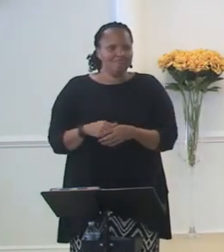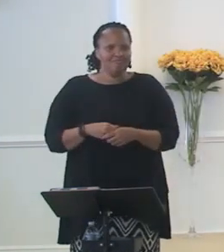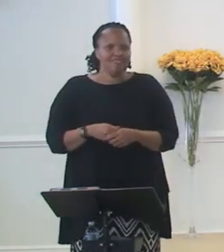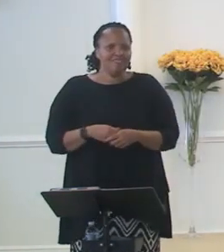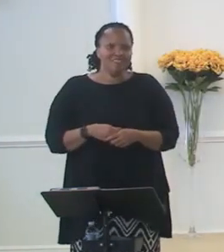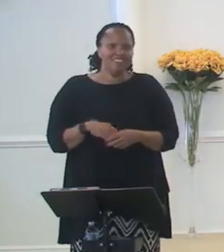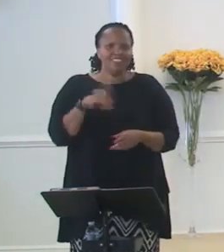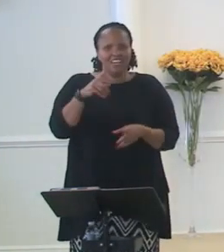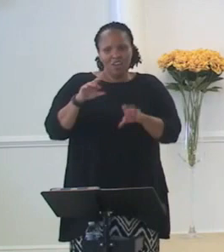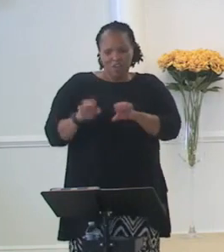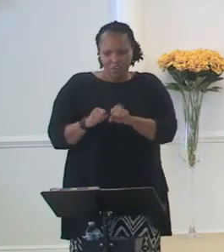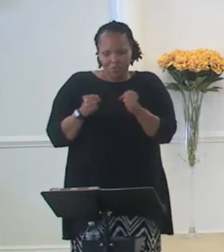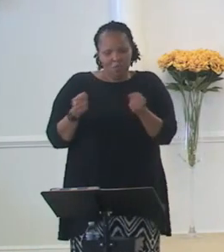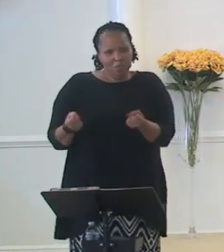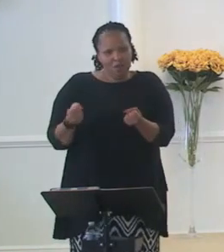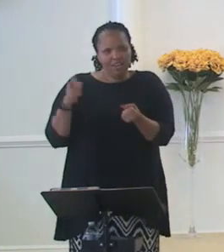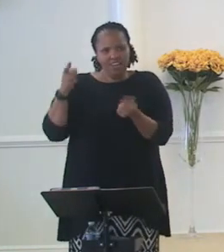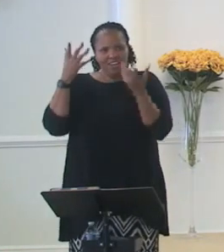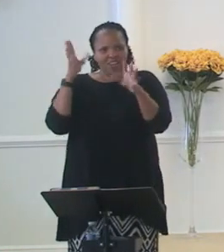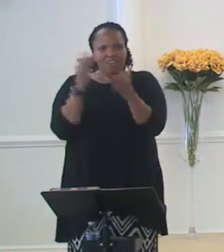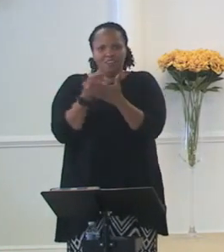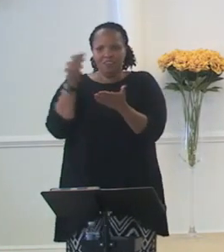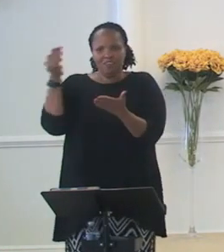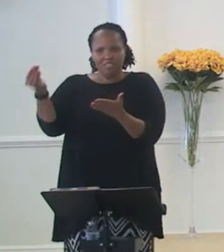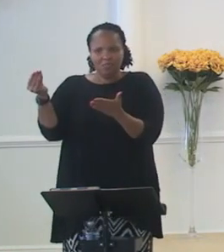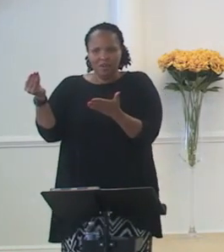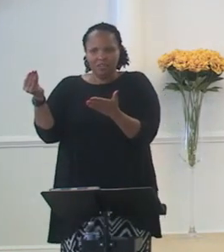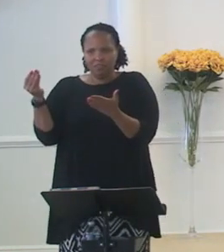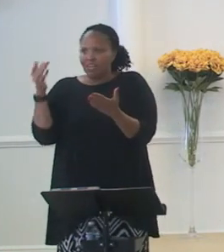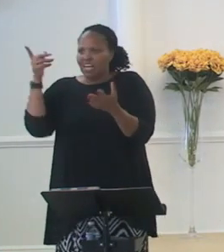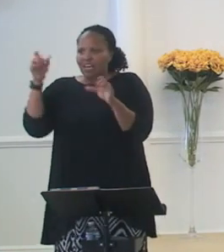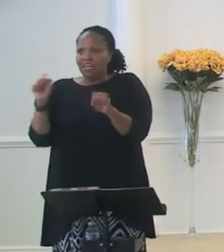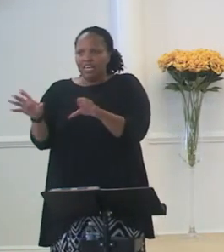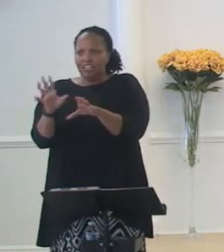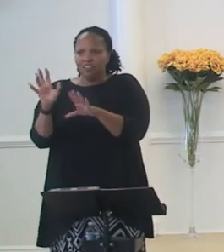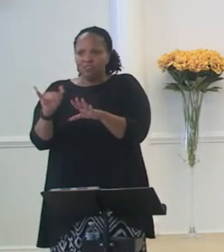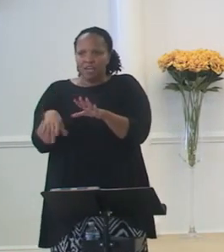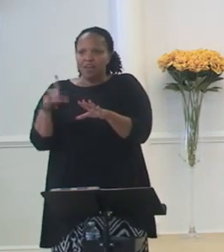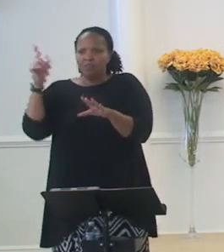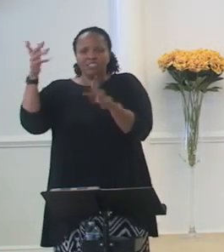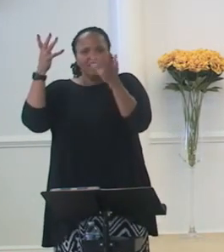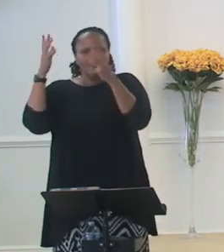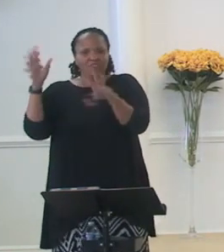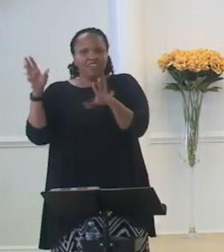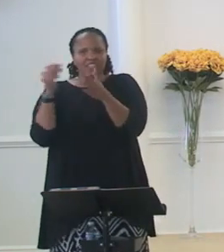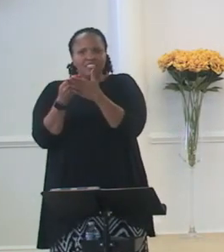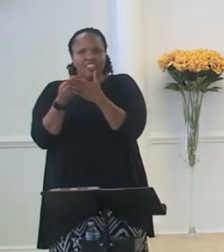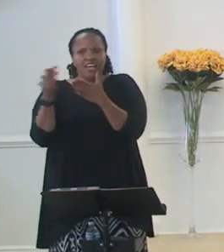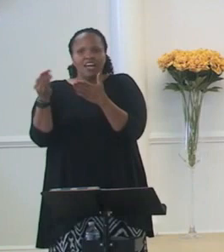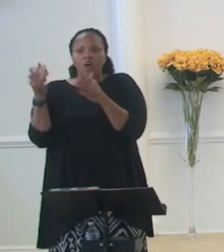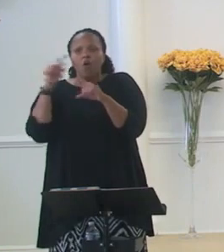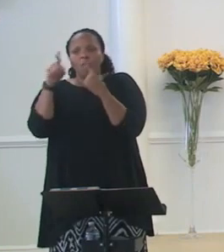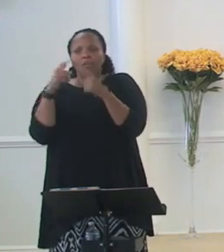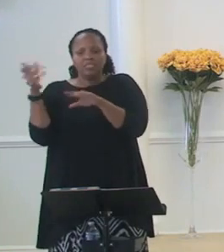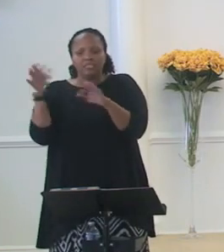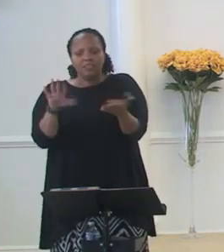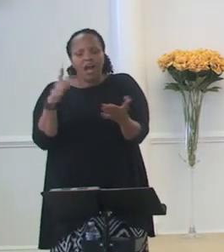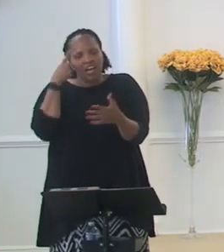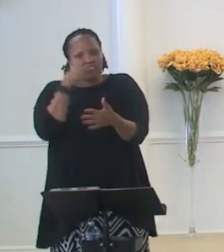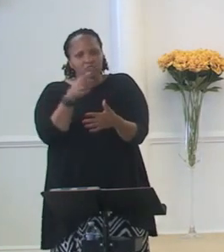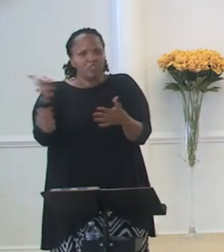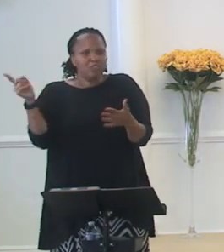You break it, you buy it. He already bought it so he can break it. He broke it because he bought it.